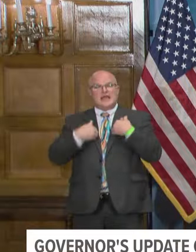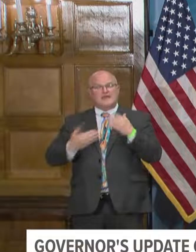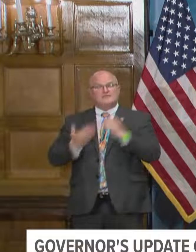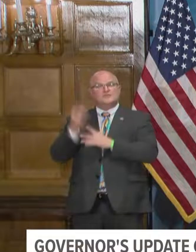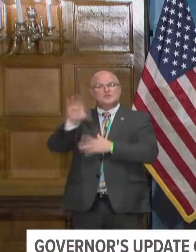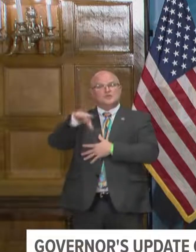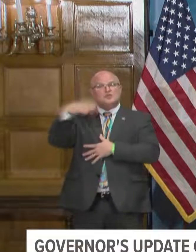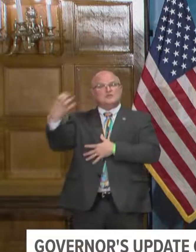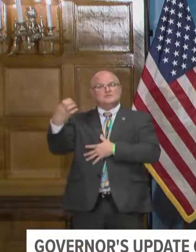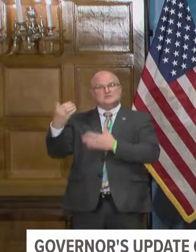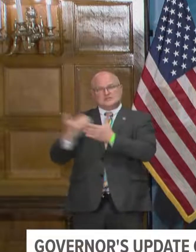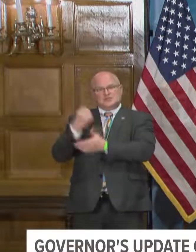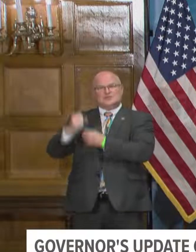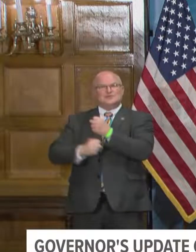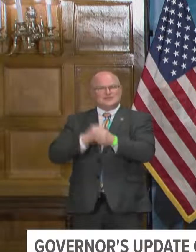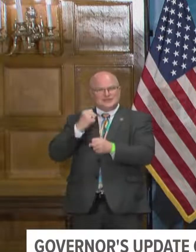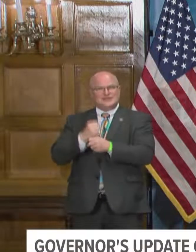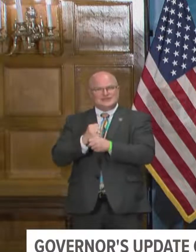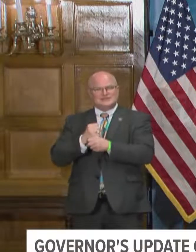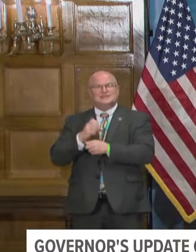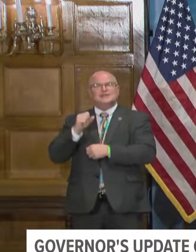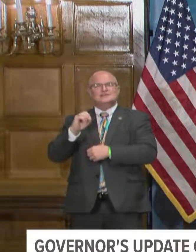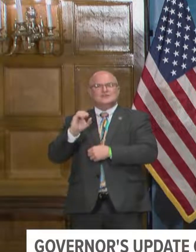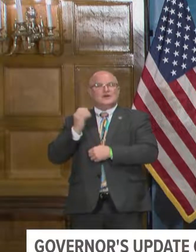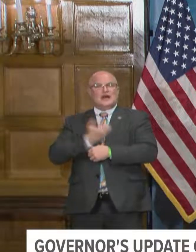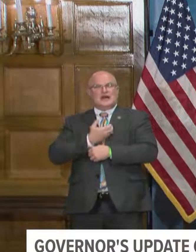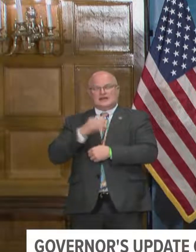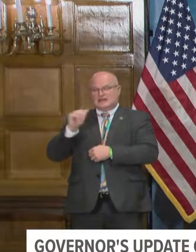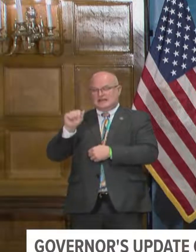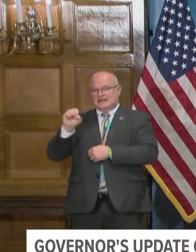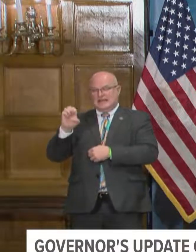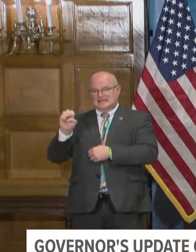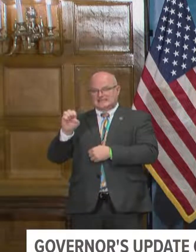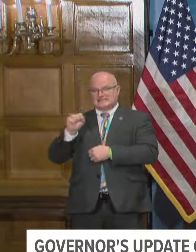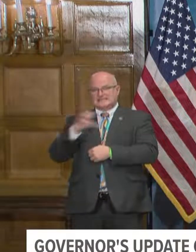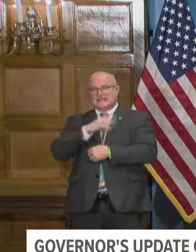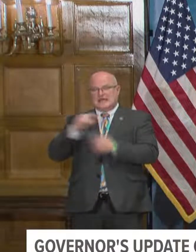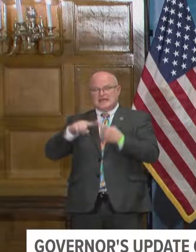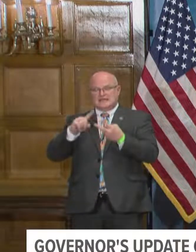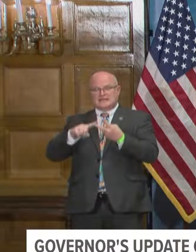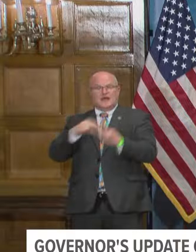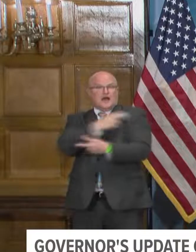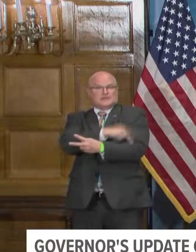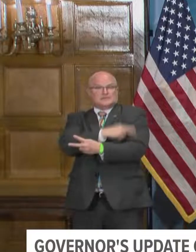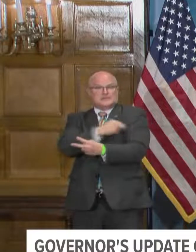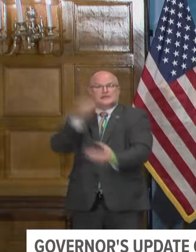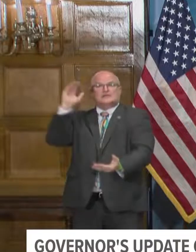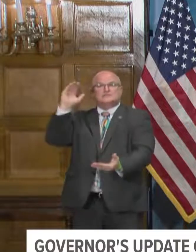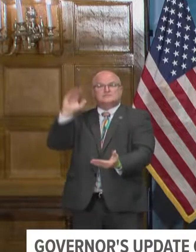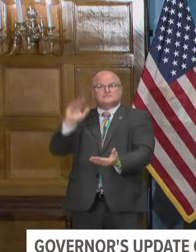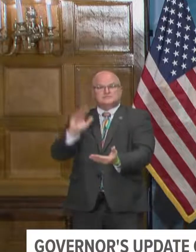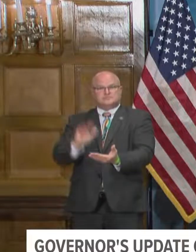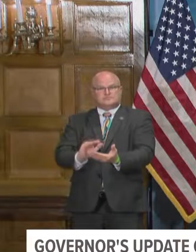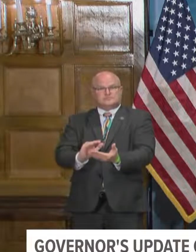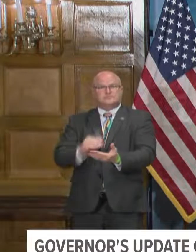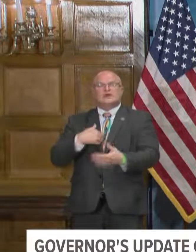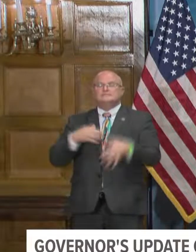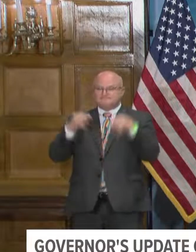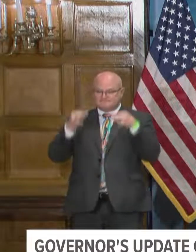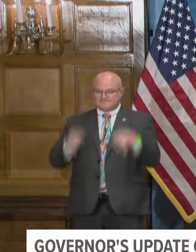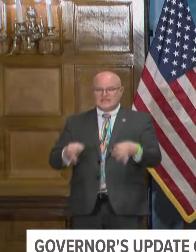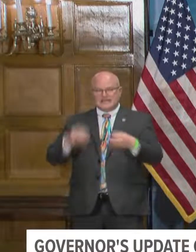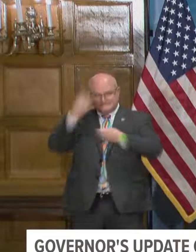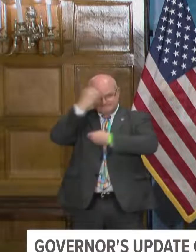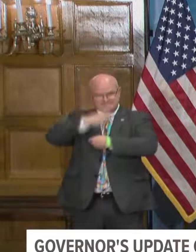Christmas and New Year's. Our cases and hospitalizations are down, and so I've made that judgment and wanted to give that